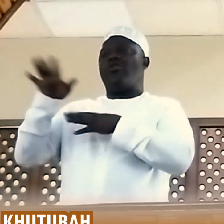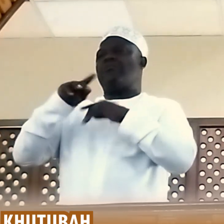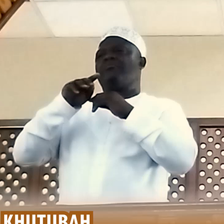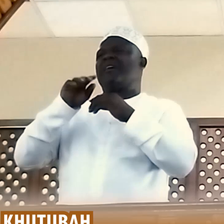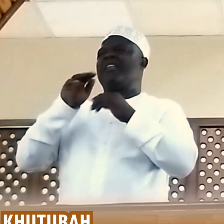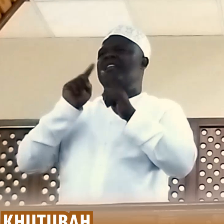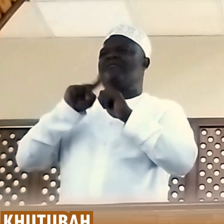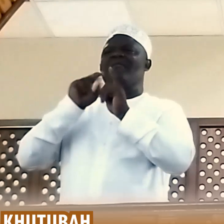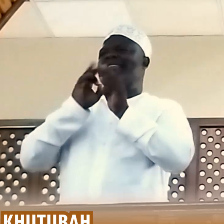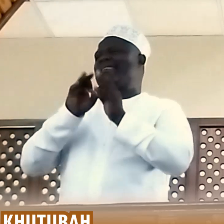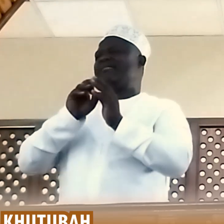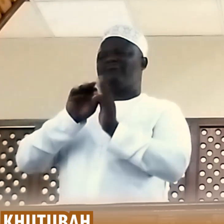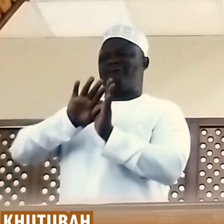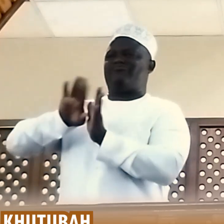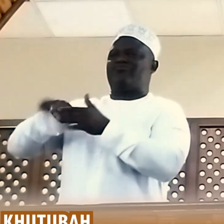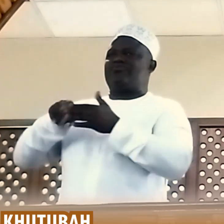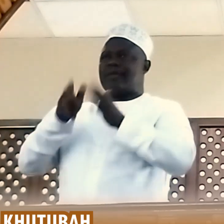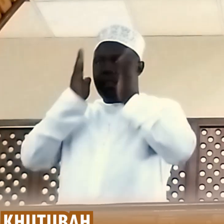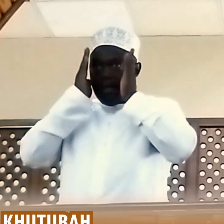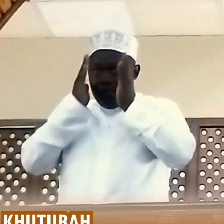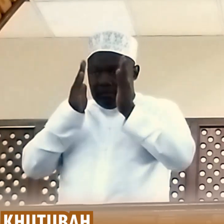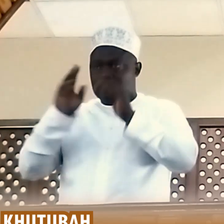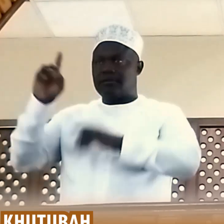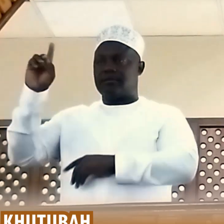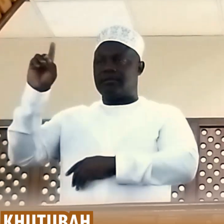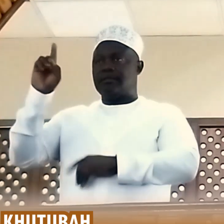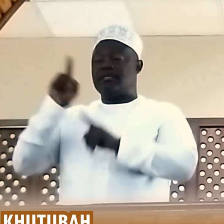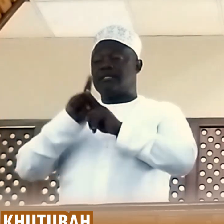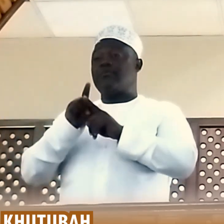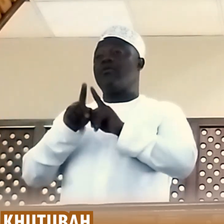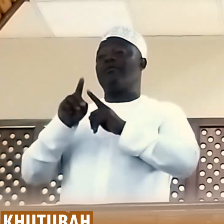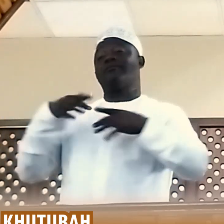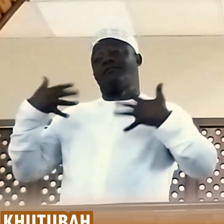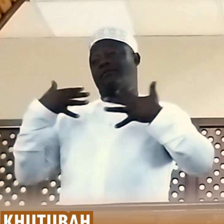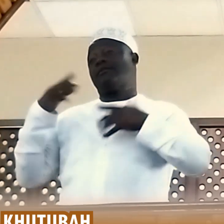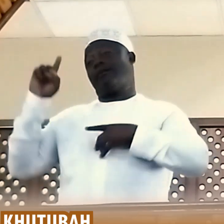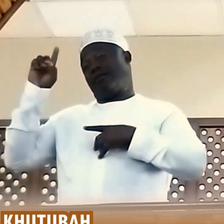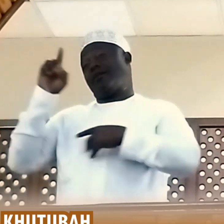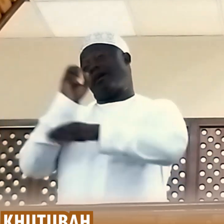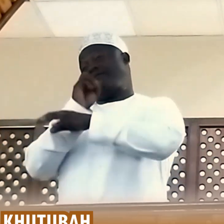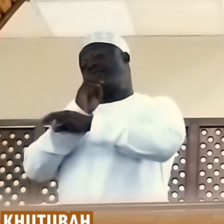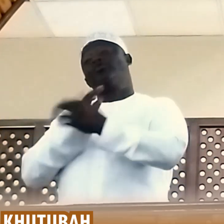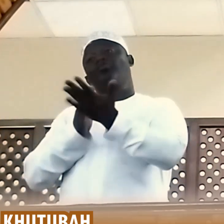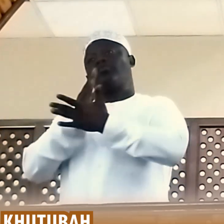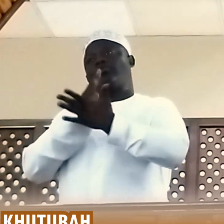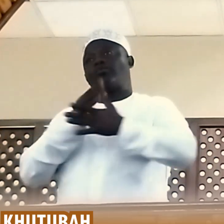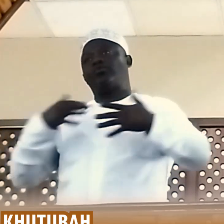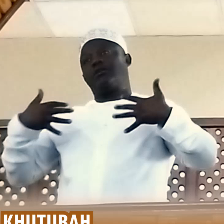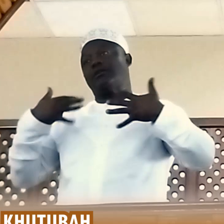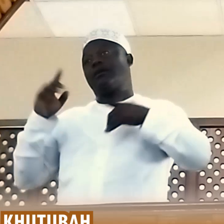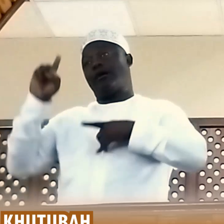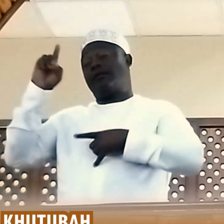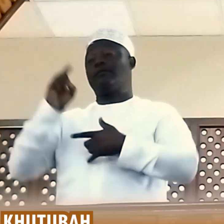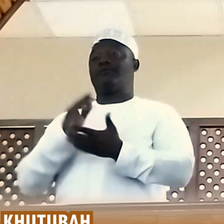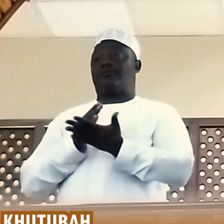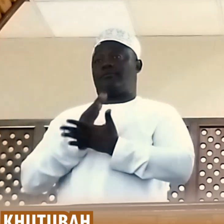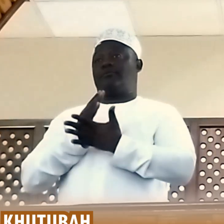twerekereza ku nsi ne tumusinza mbalamira okutya Allah mumazima genyini